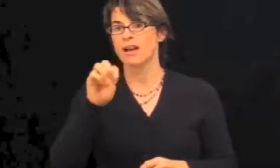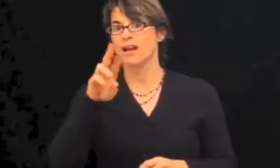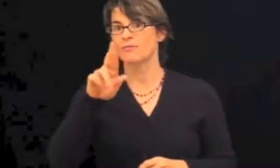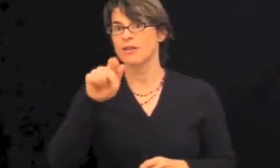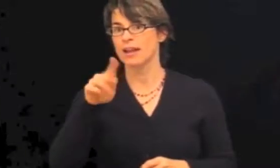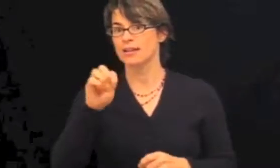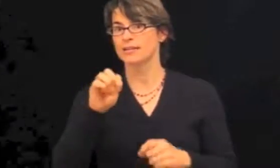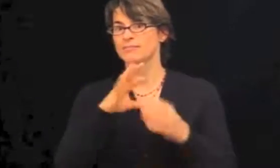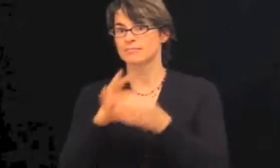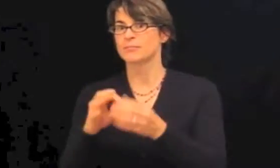dropped.